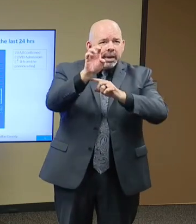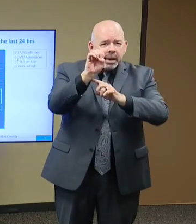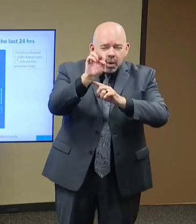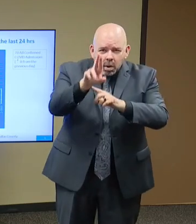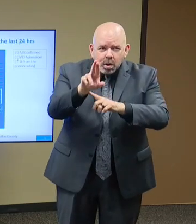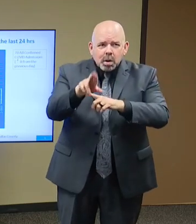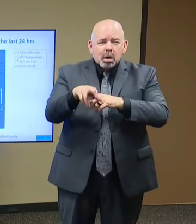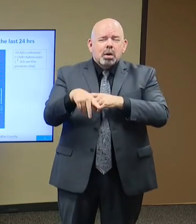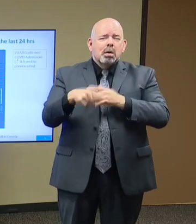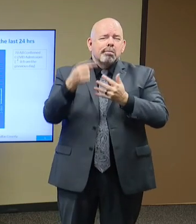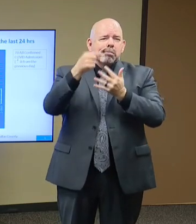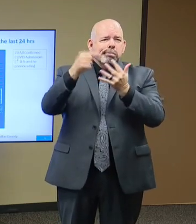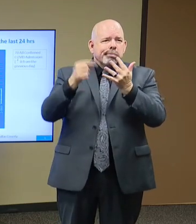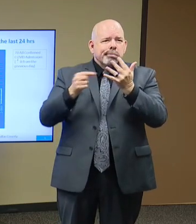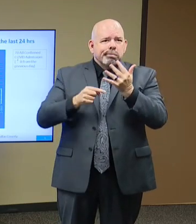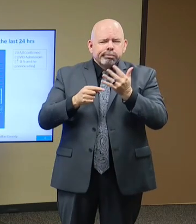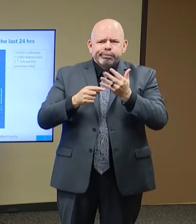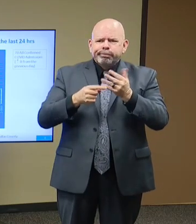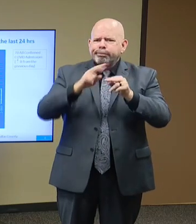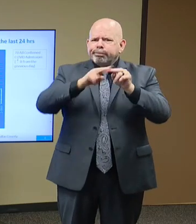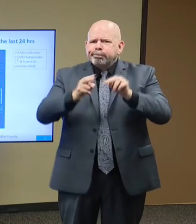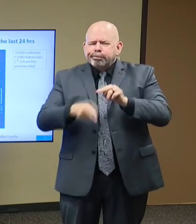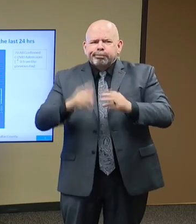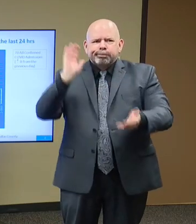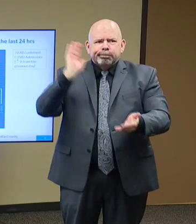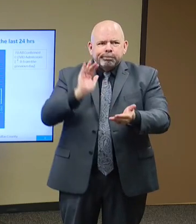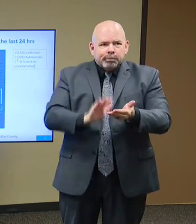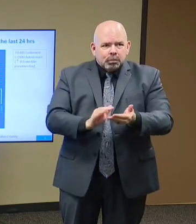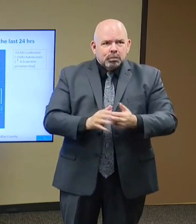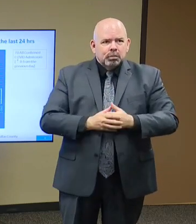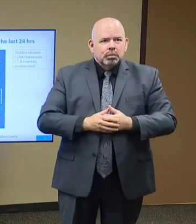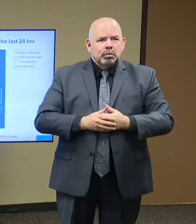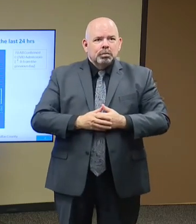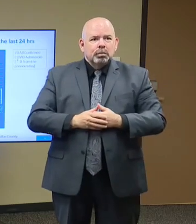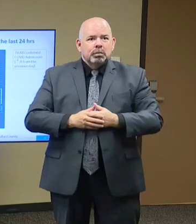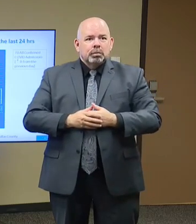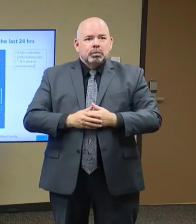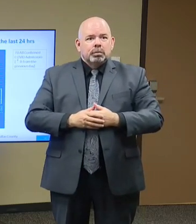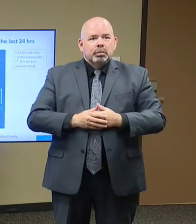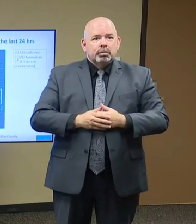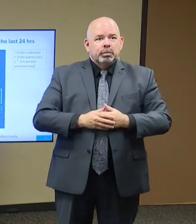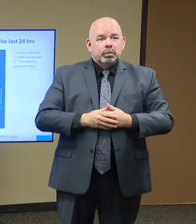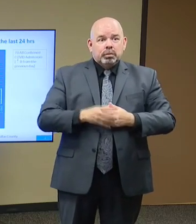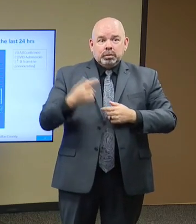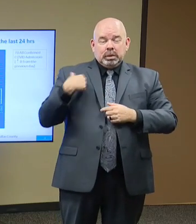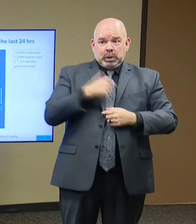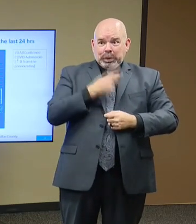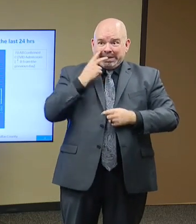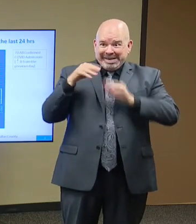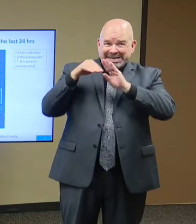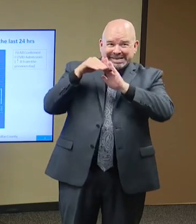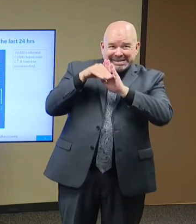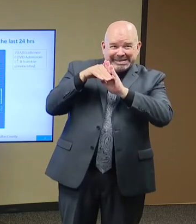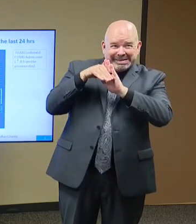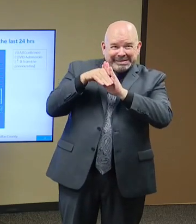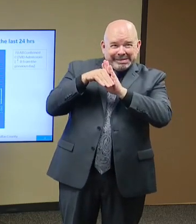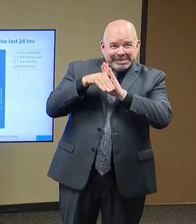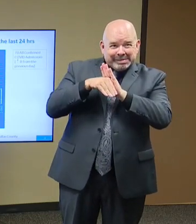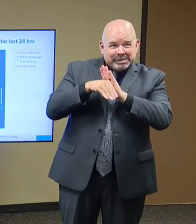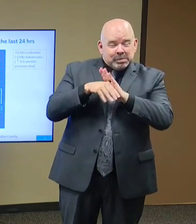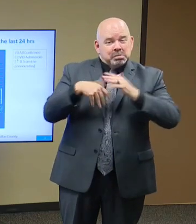cautionary tone in all of this is that, it's flattening out. It's and so we're